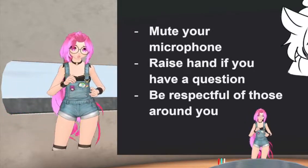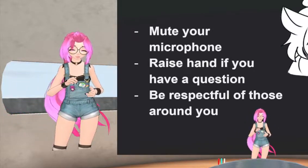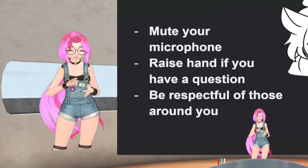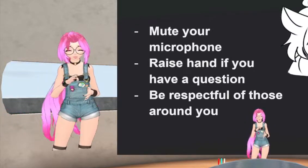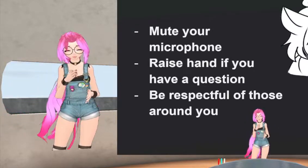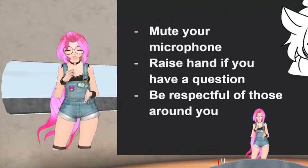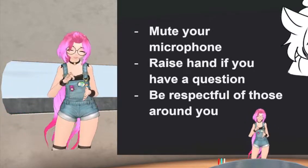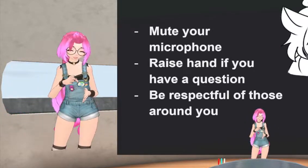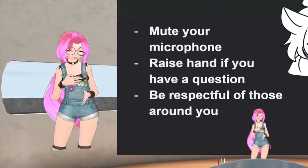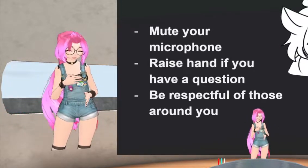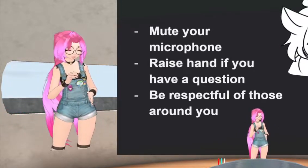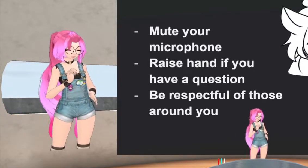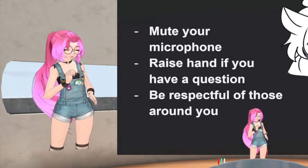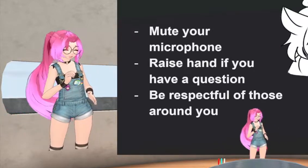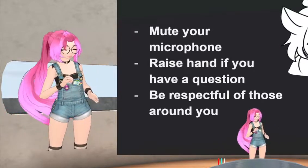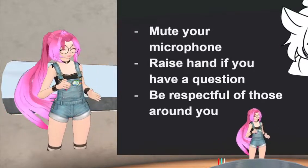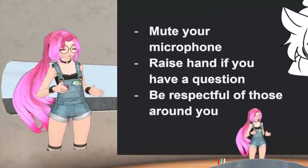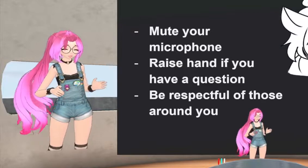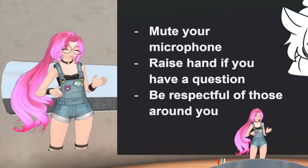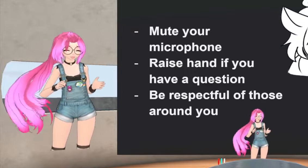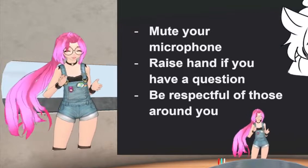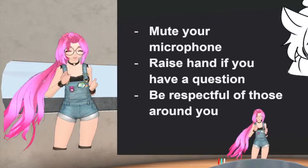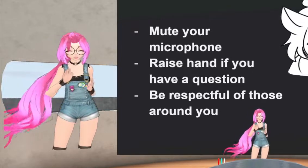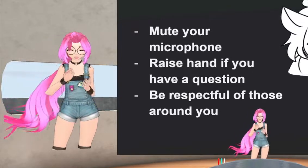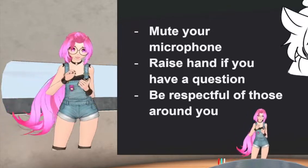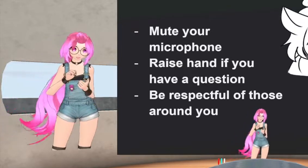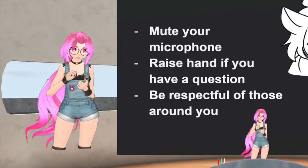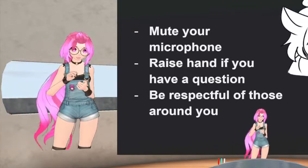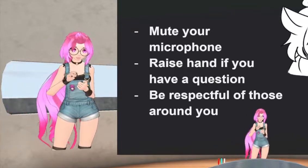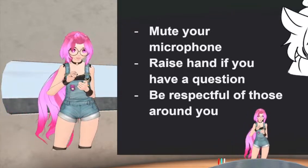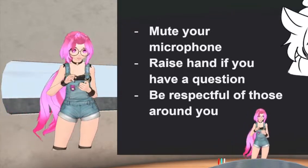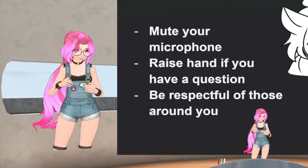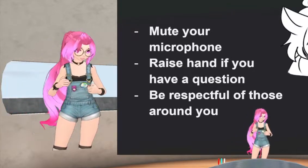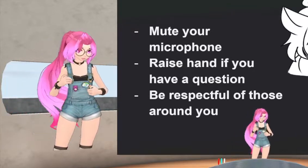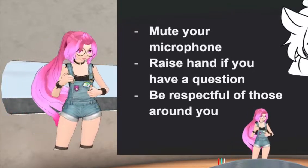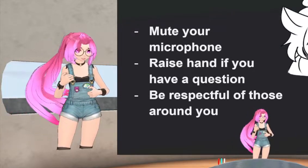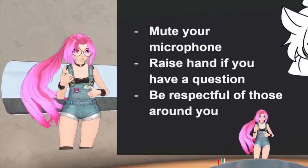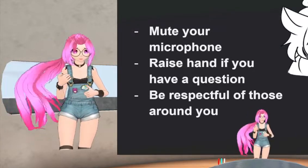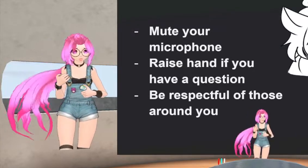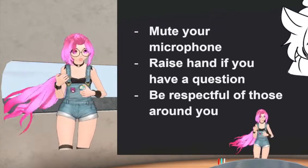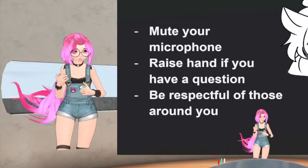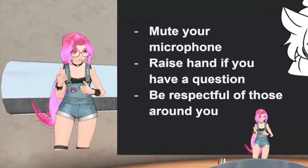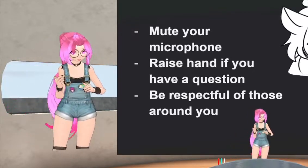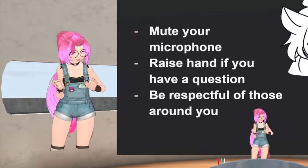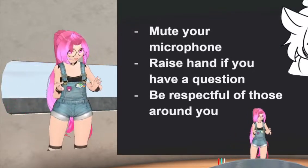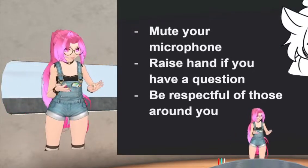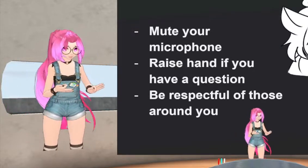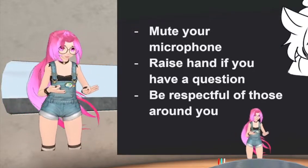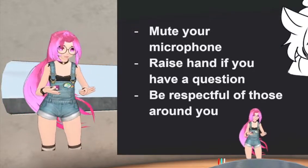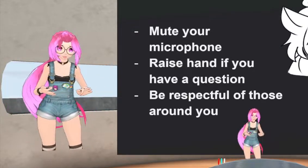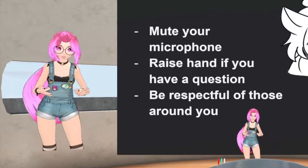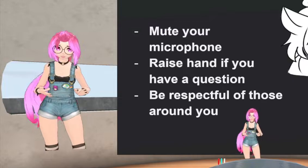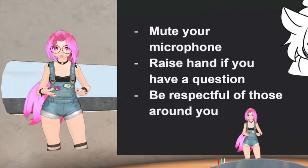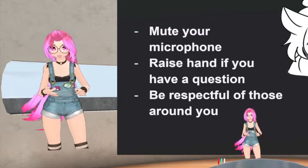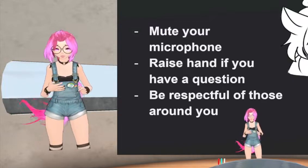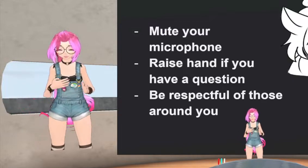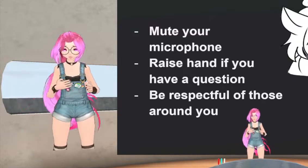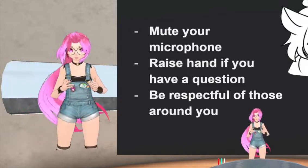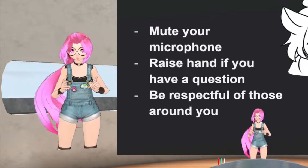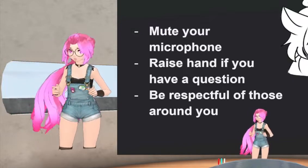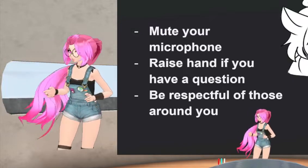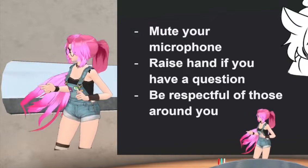if I'm just eating some chips or drinking some water, everyone can hear like nom nom nom nom. So it's just a bit distracting for some folks, and we want to